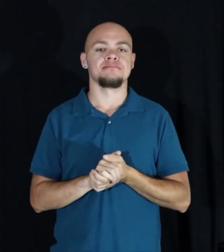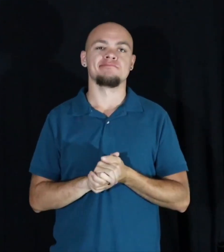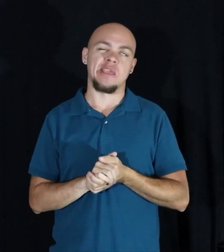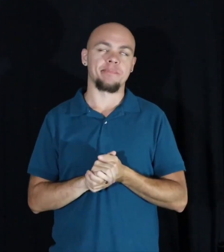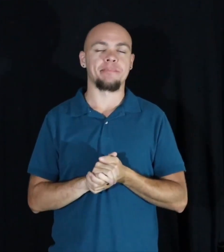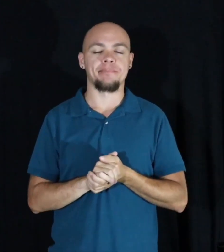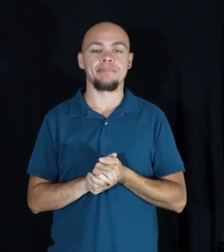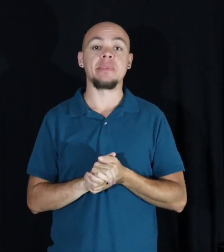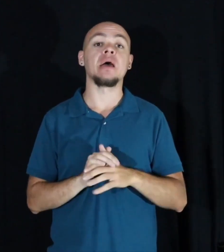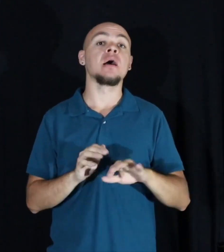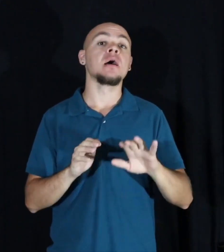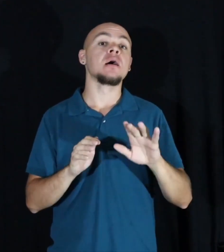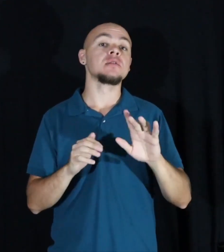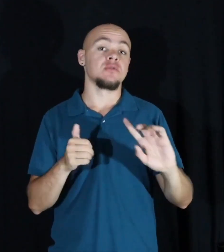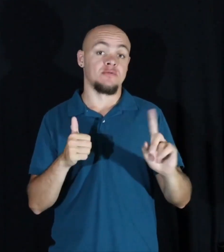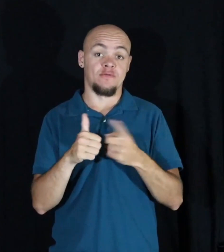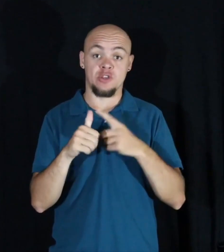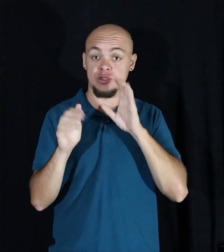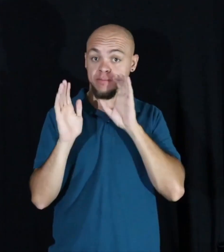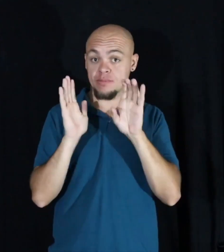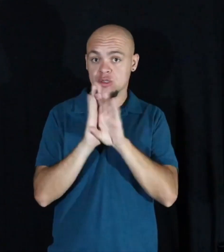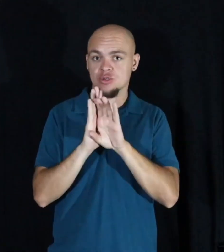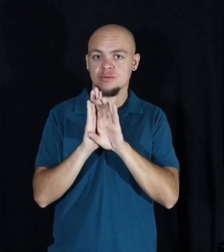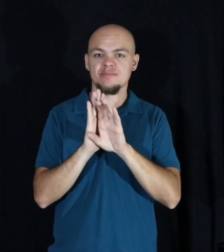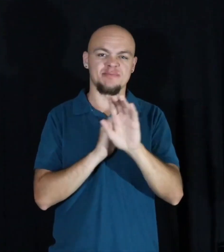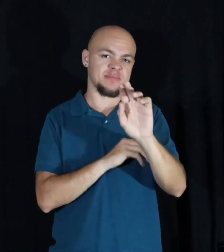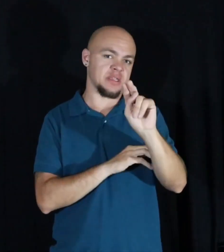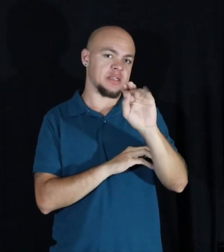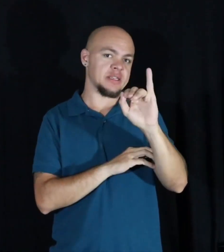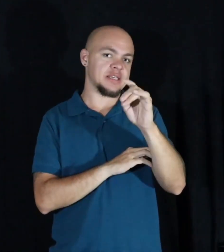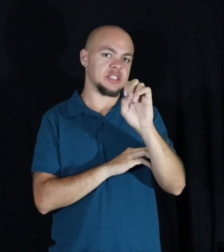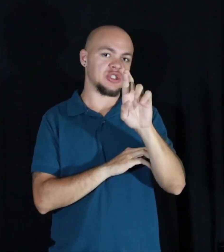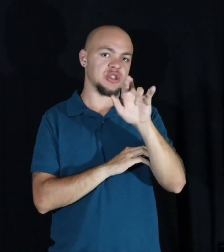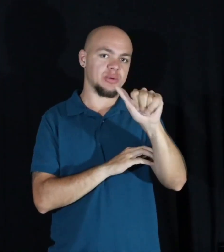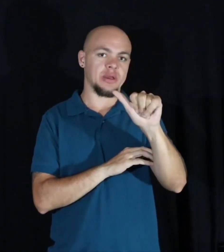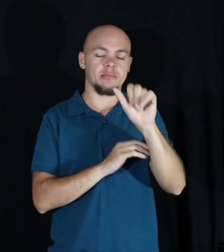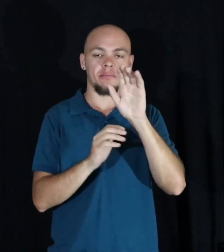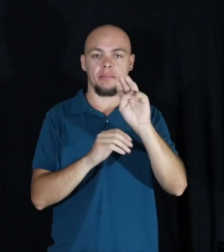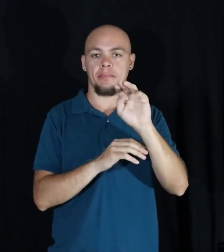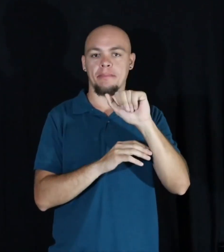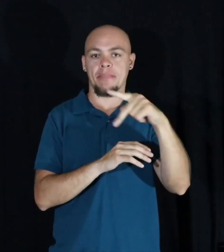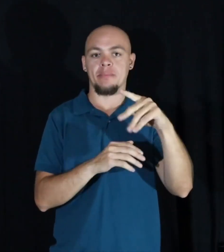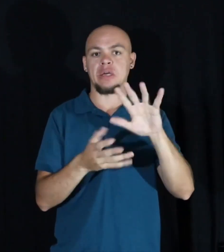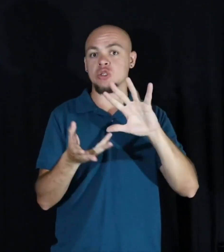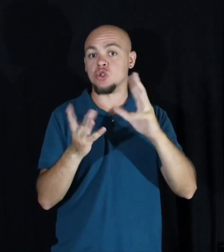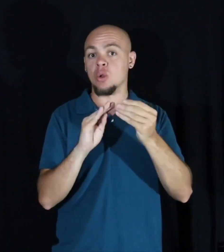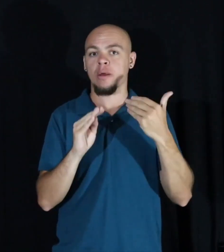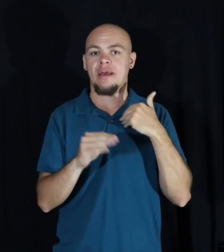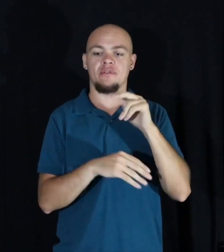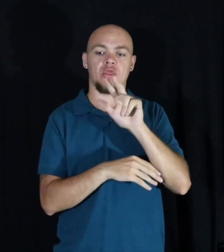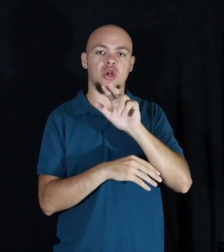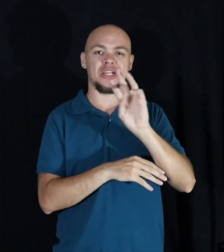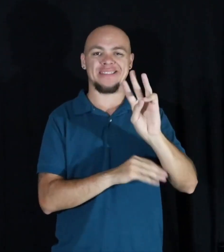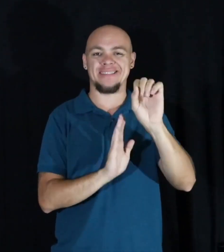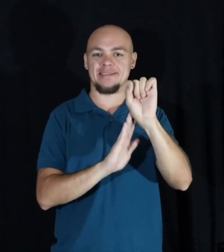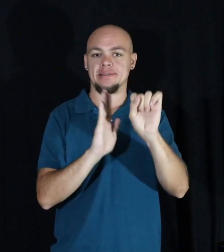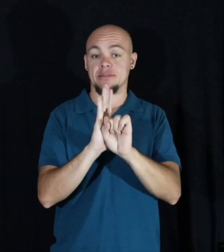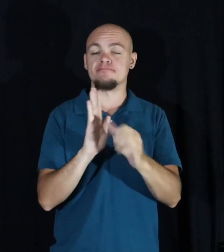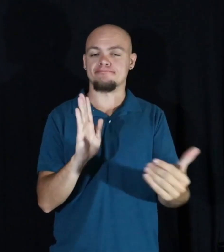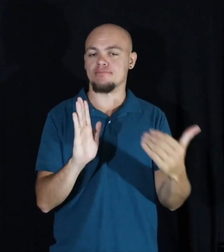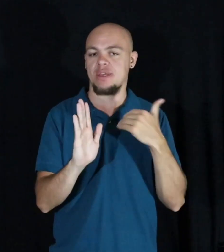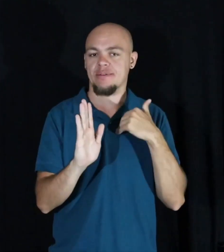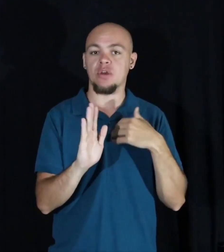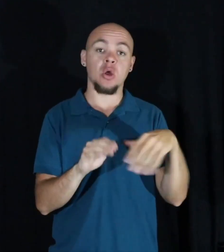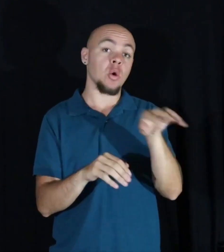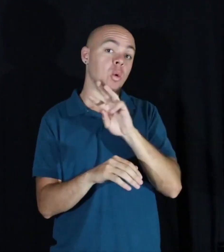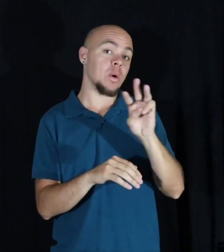the first picture you can see is like a map of Nigeria. And in Nigeria, we have 36 states. And it is one of the West